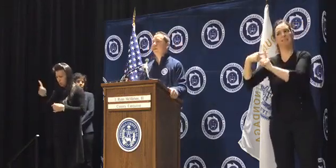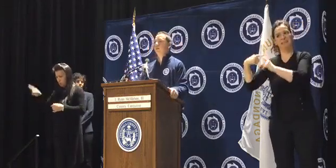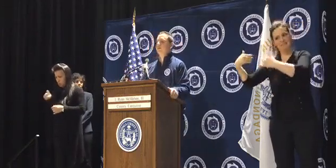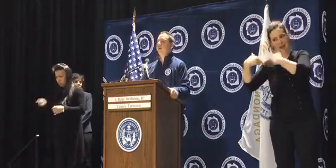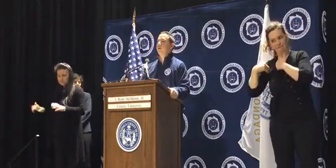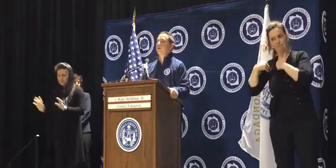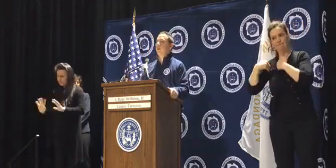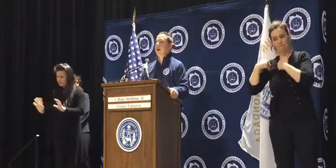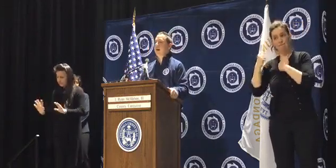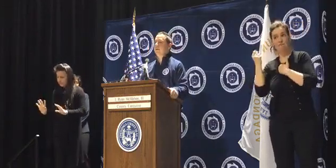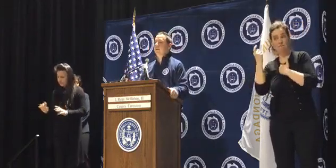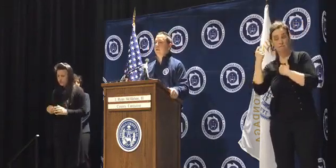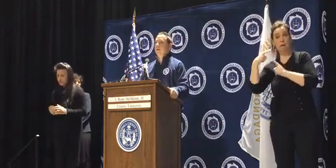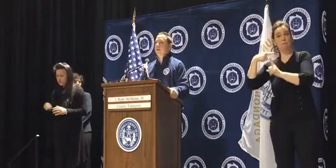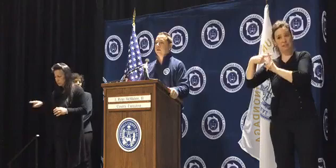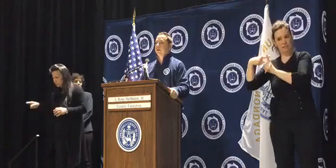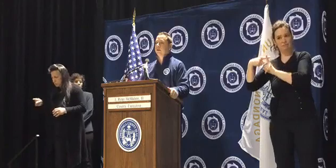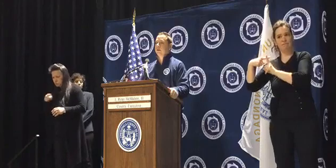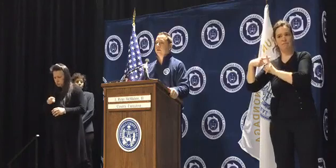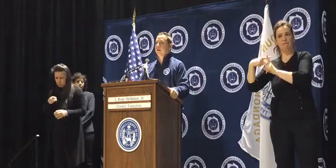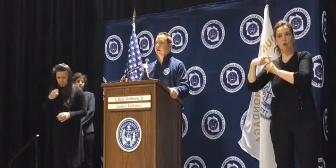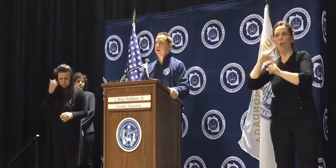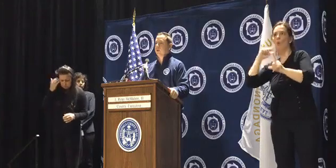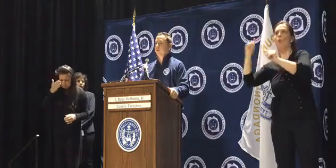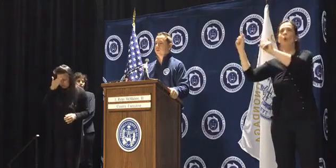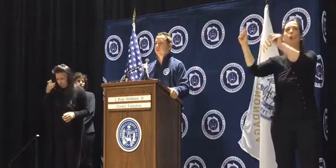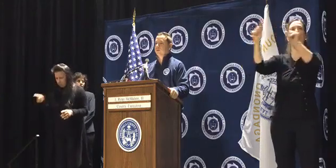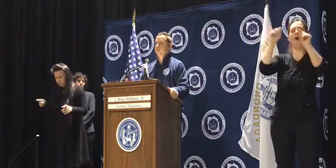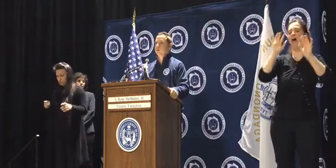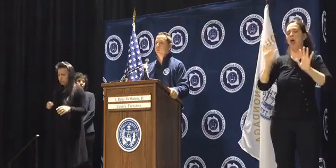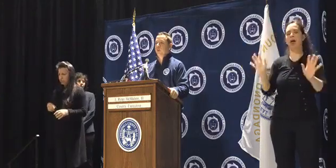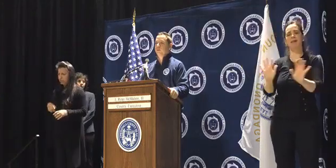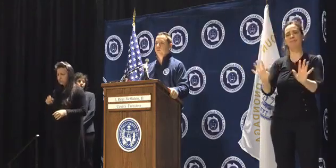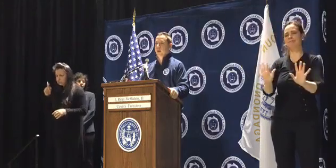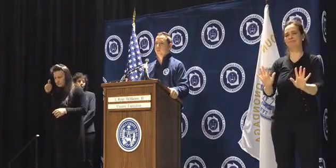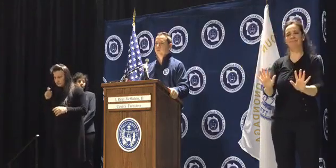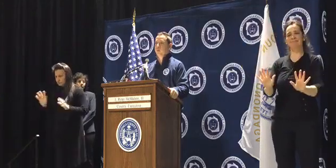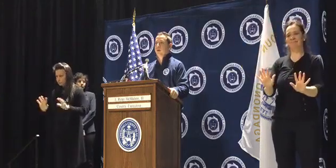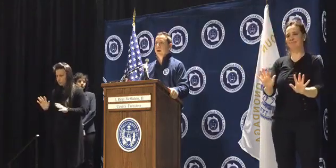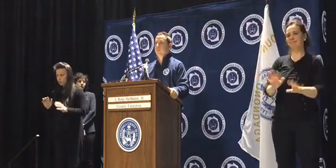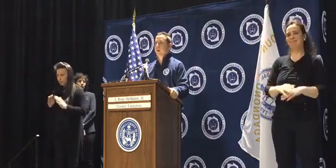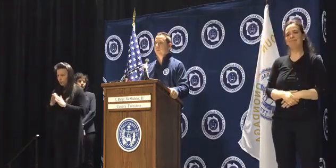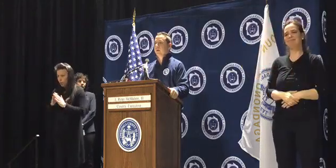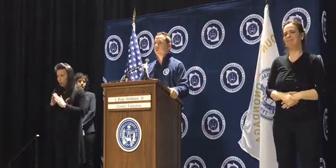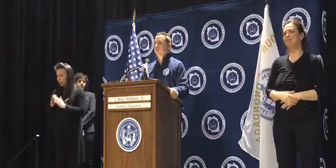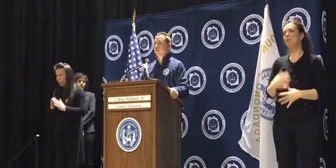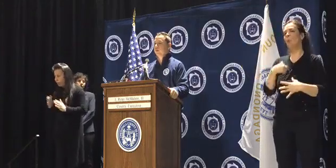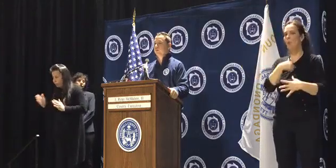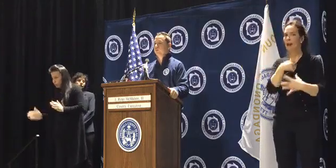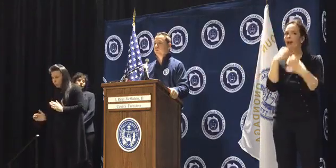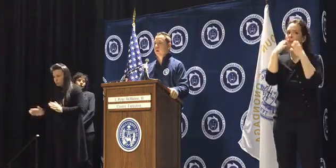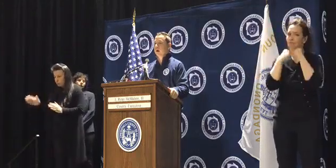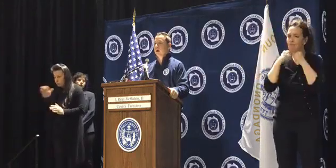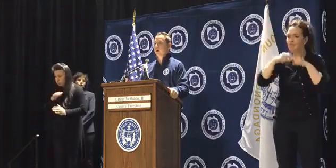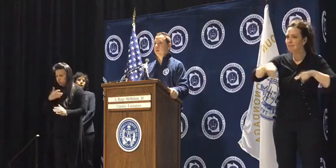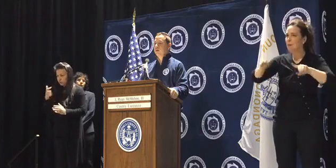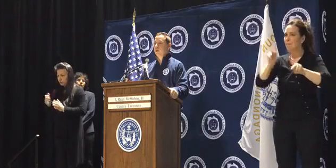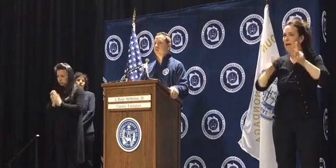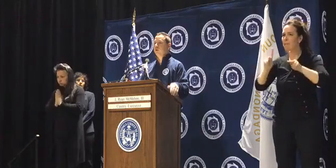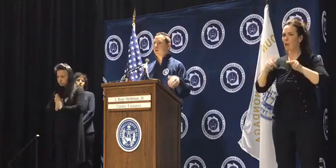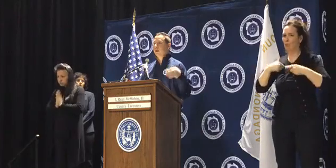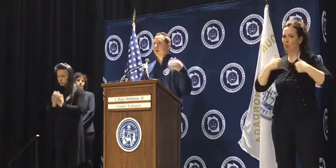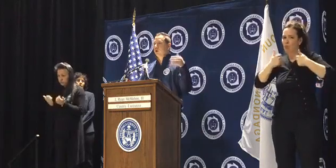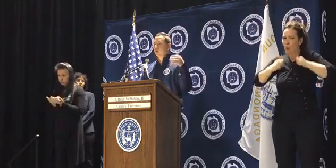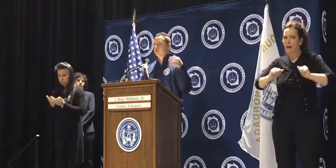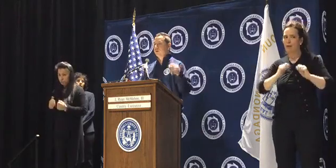flying about this. It's already going on. They're our neighbors. We need to pray for them. We need to help them get through this. This